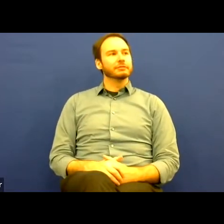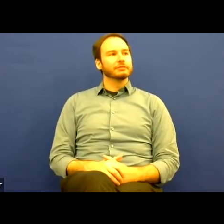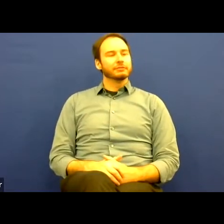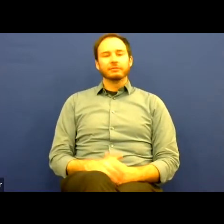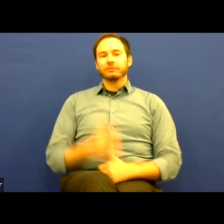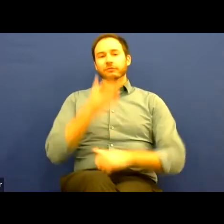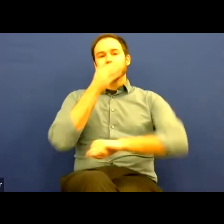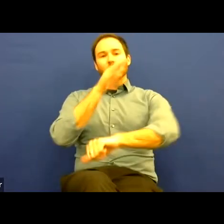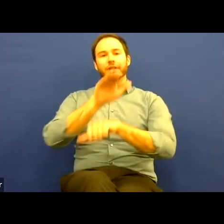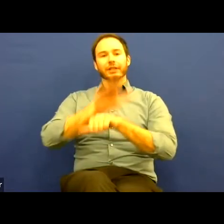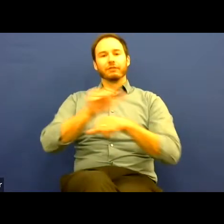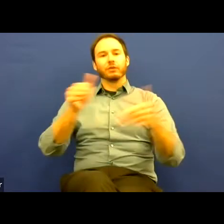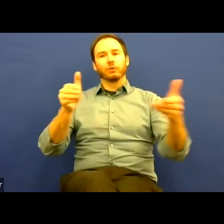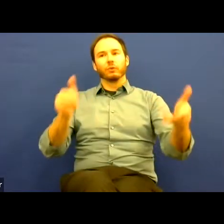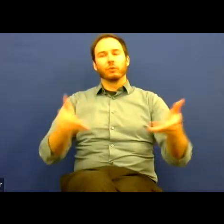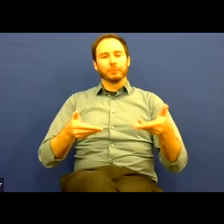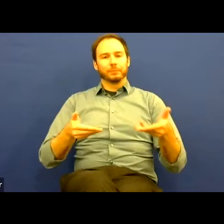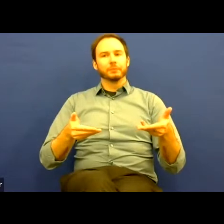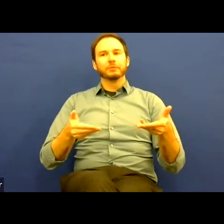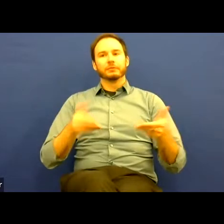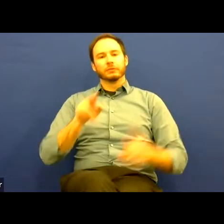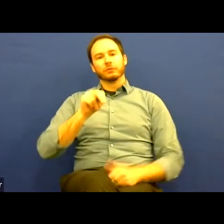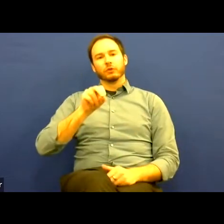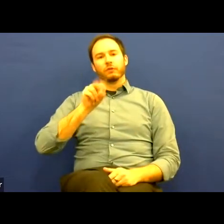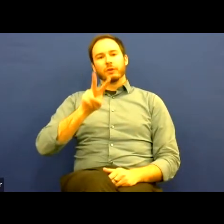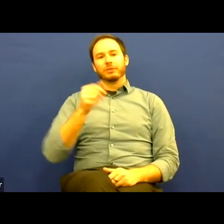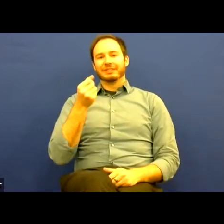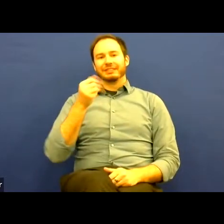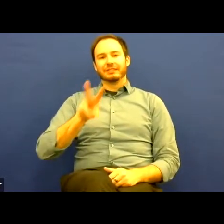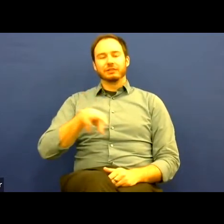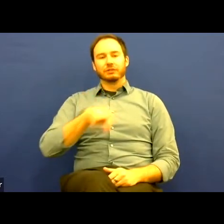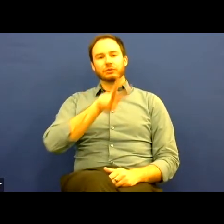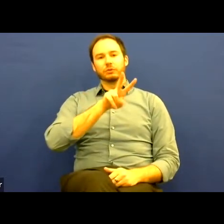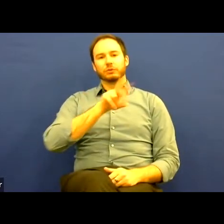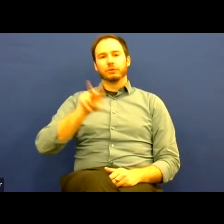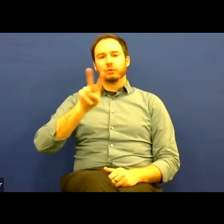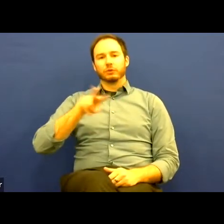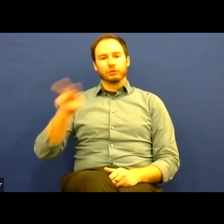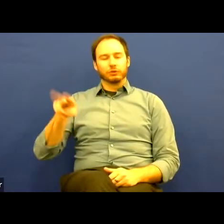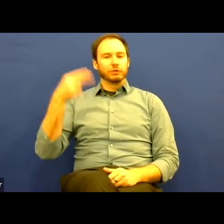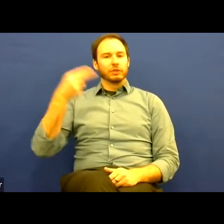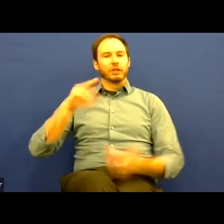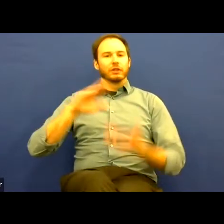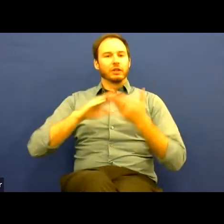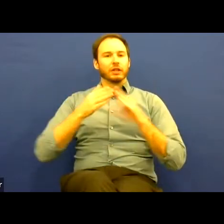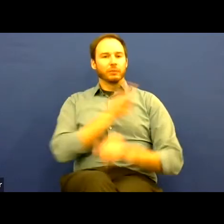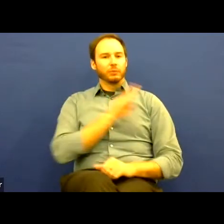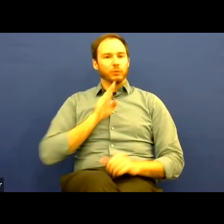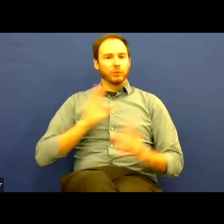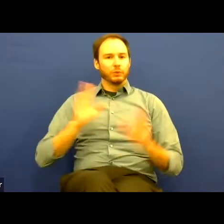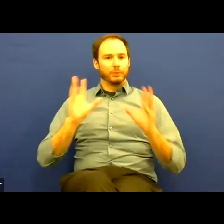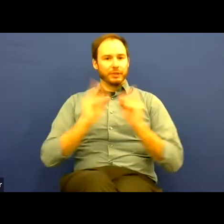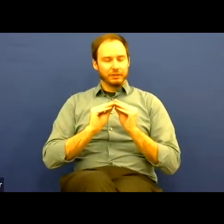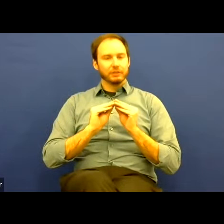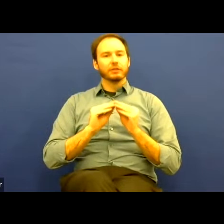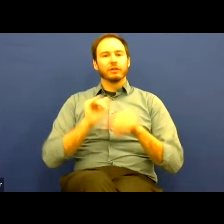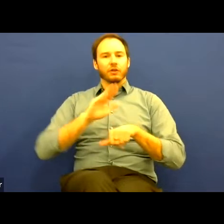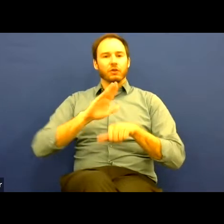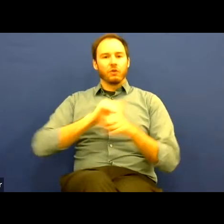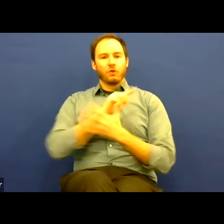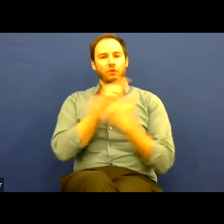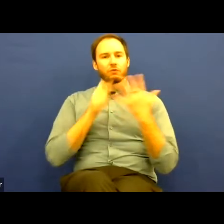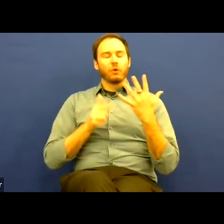Good evening and welcome to the November 16th, 2022 Henrietta Town Board meeting. Please call the